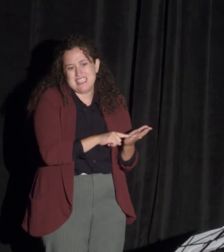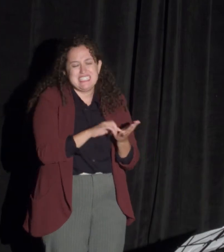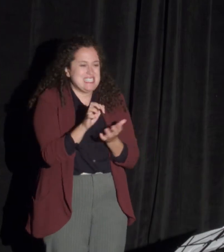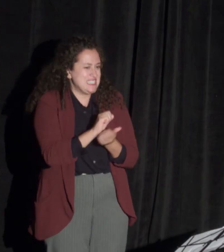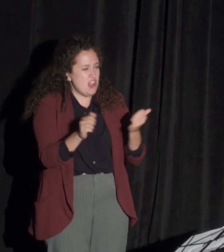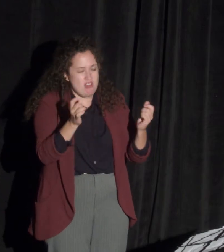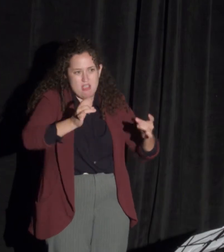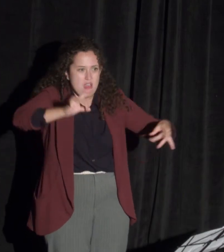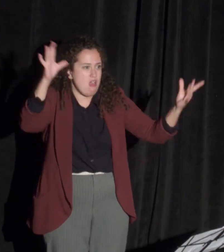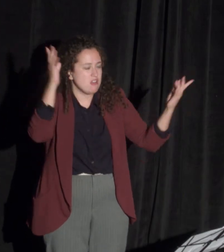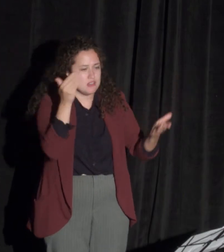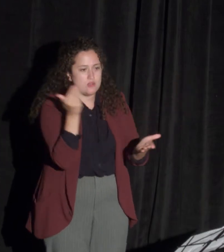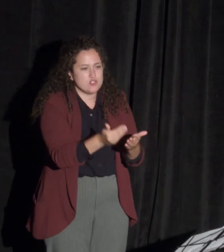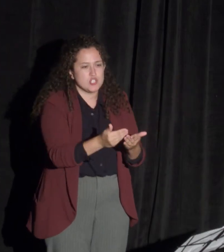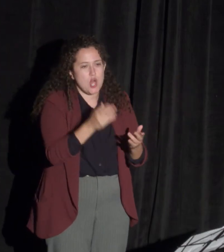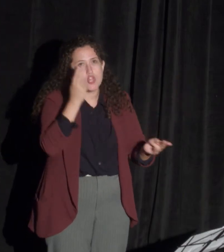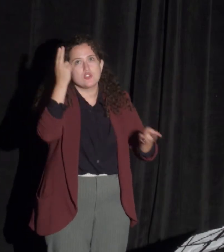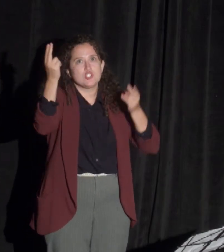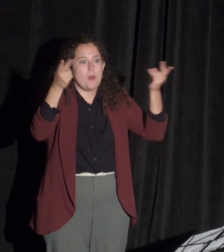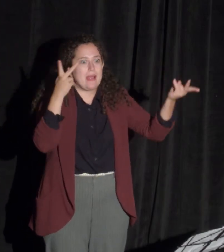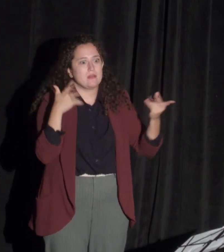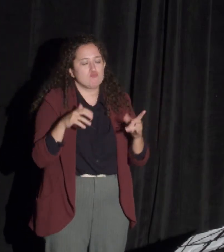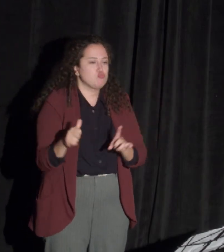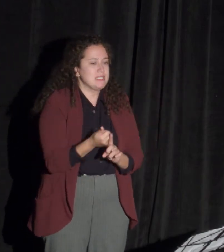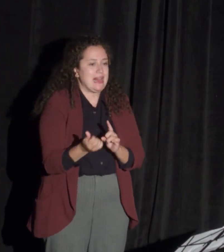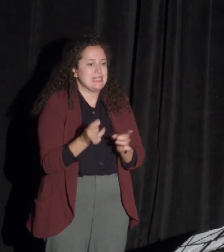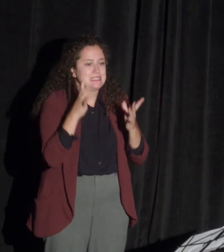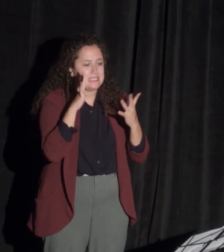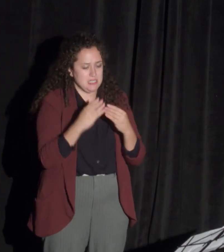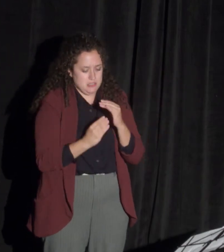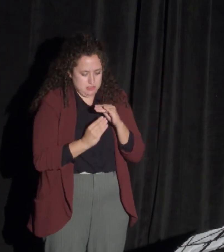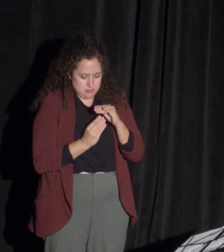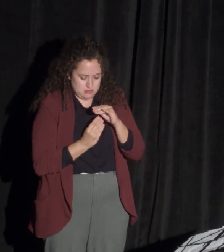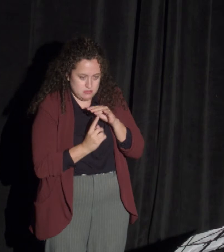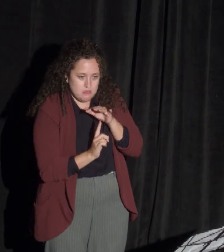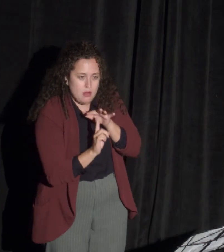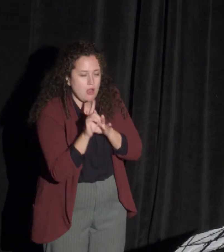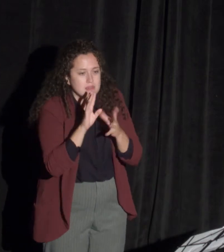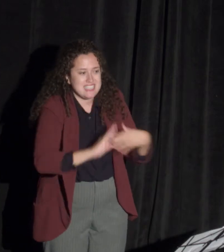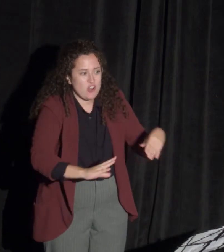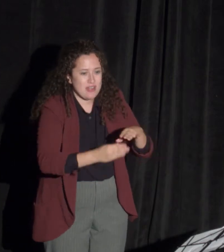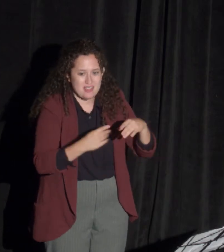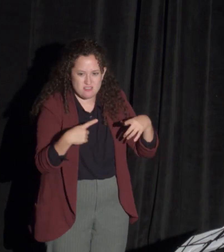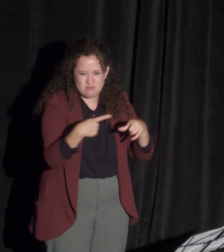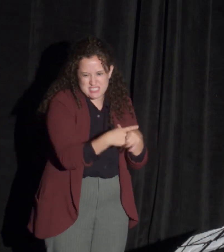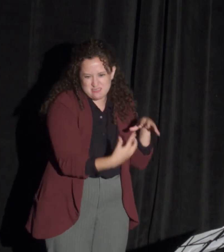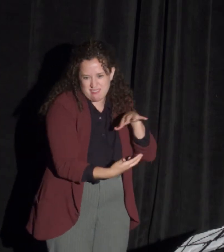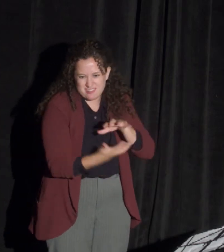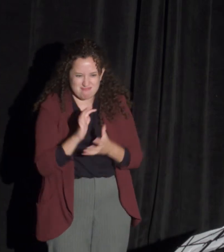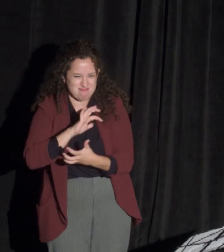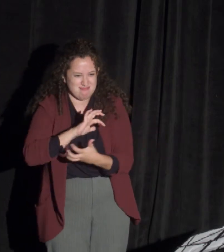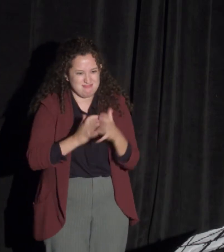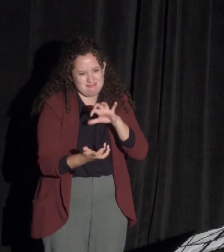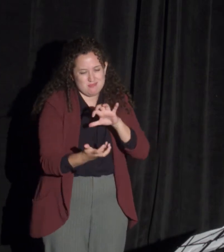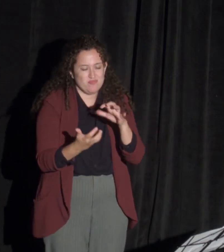brutality that emerges as a consequence of narrative mismatch, mutual incomprehensibility, and ideologies of